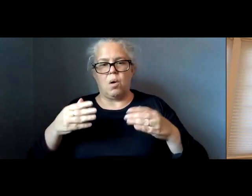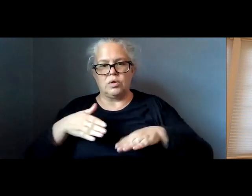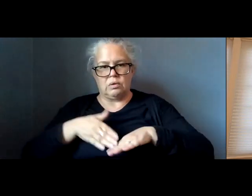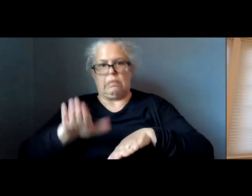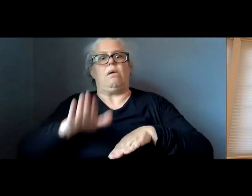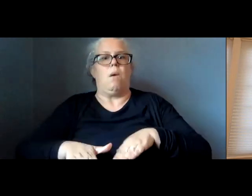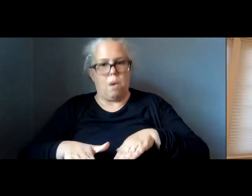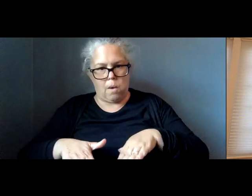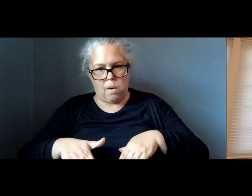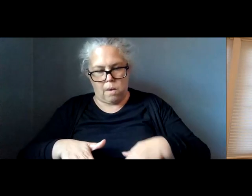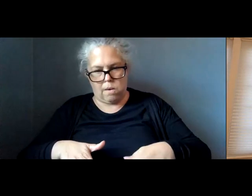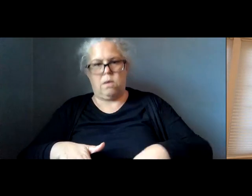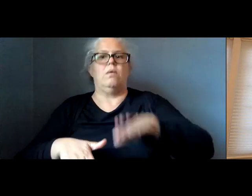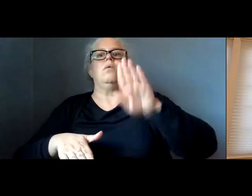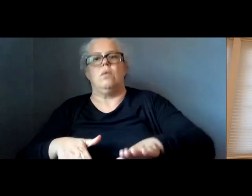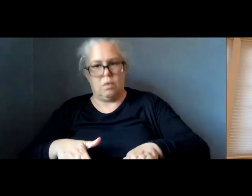every footplant.